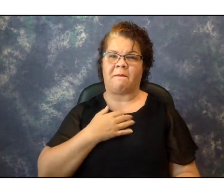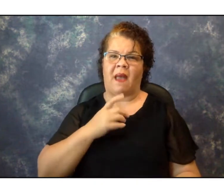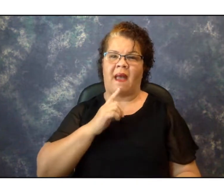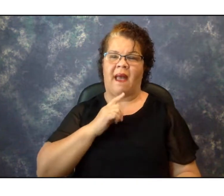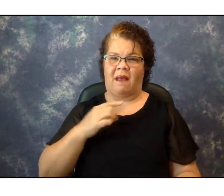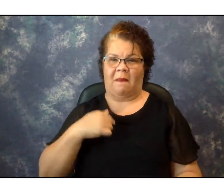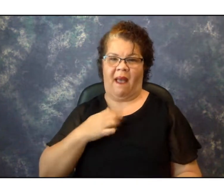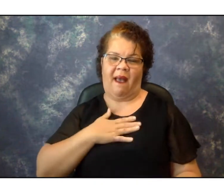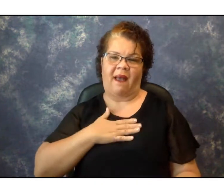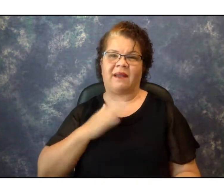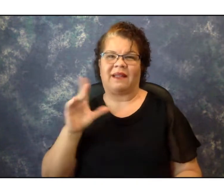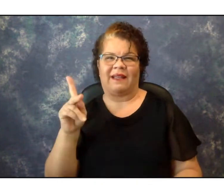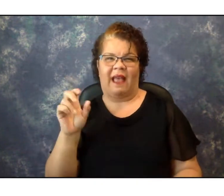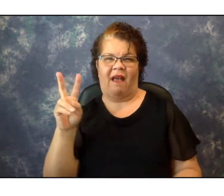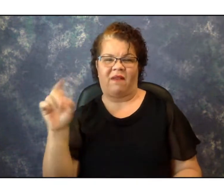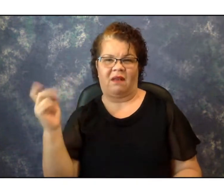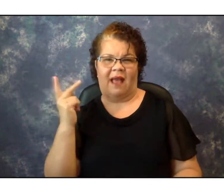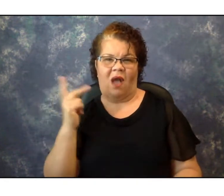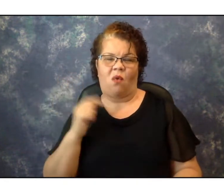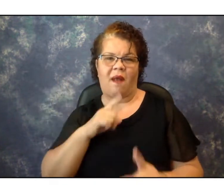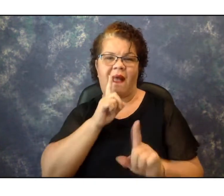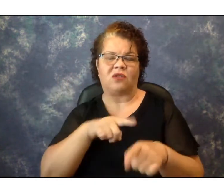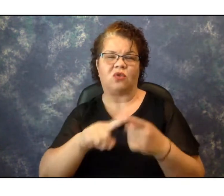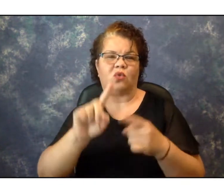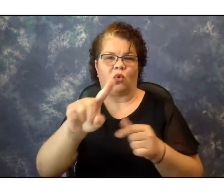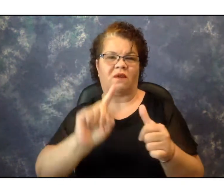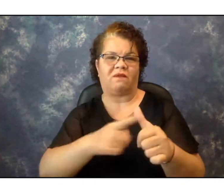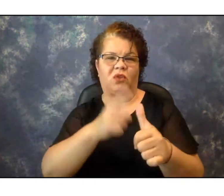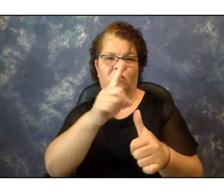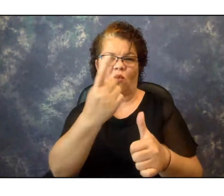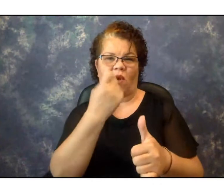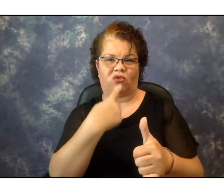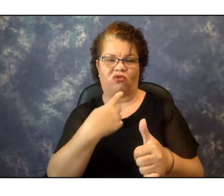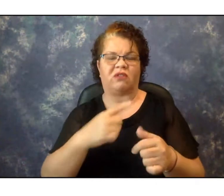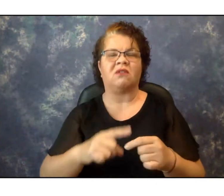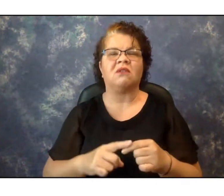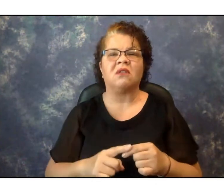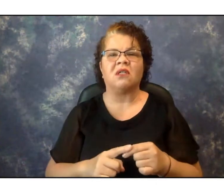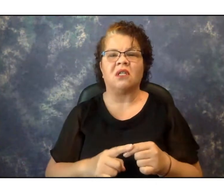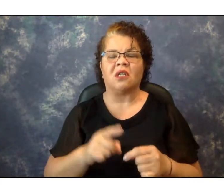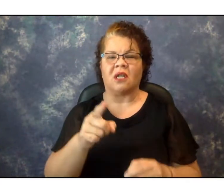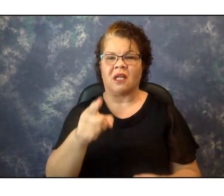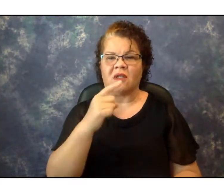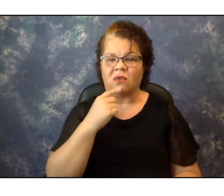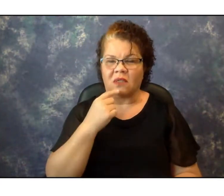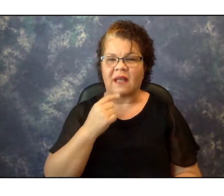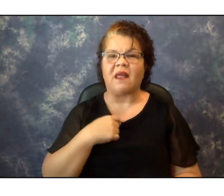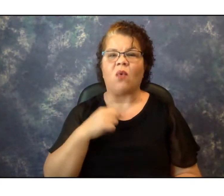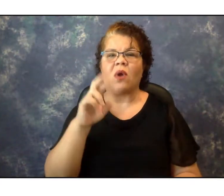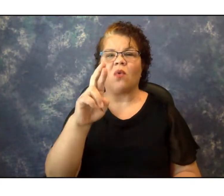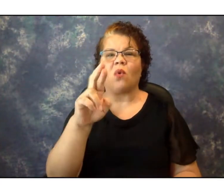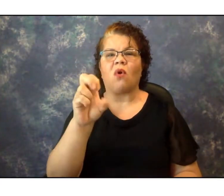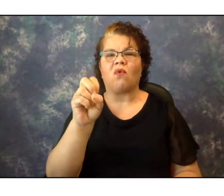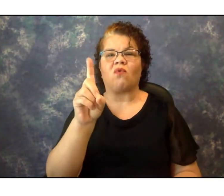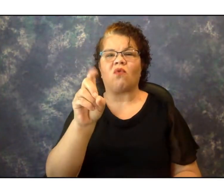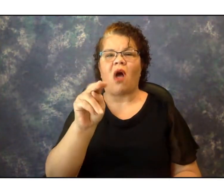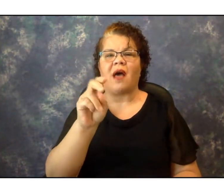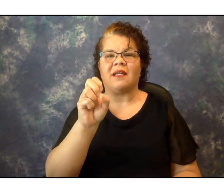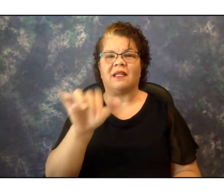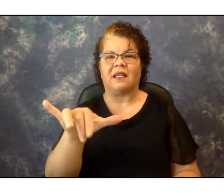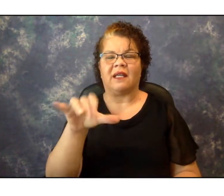thinking as you were talking, Kevin, how we were in some ways the Rodney King generation, right? So I'm